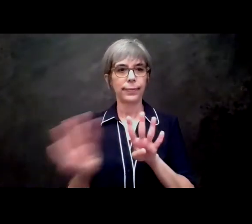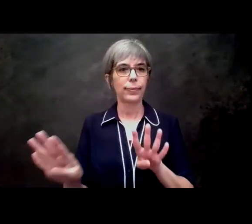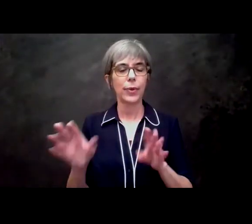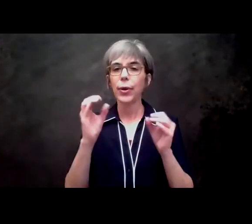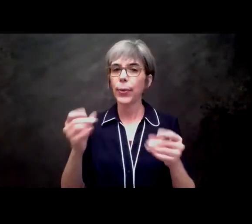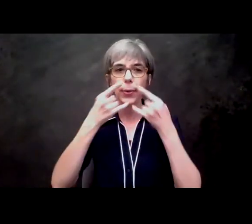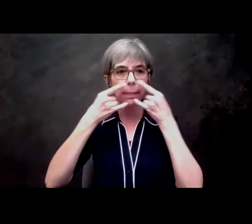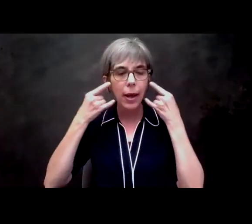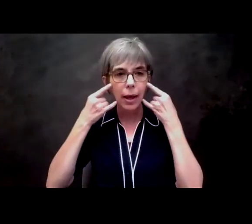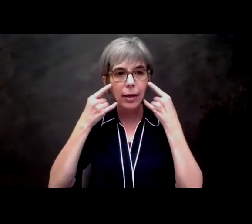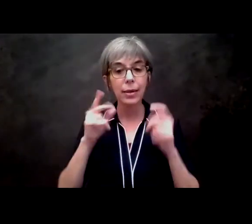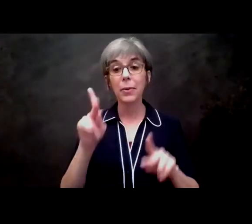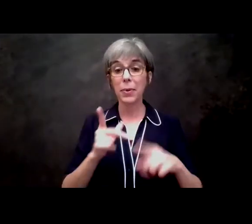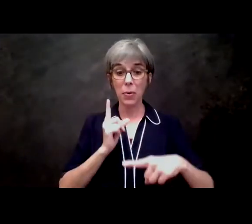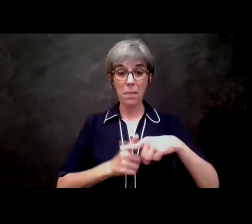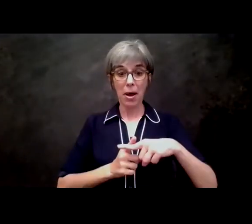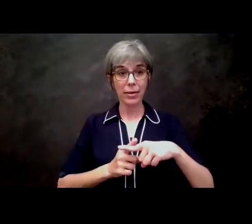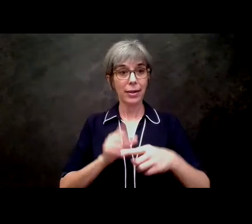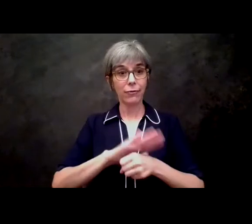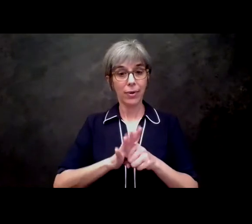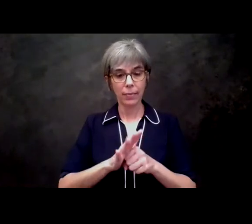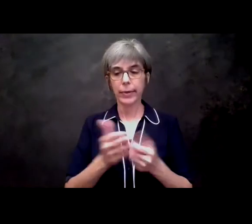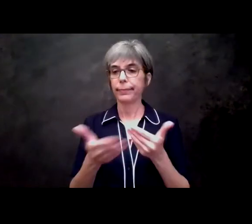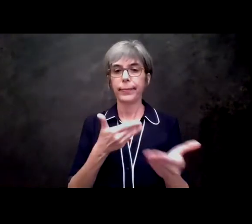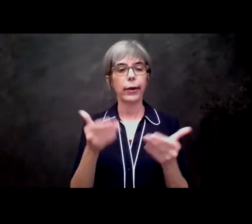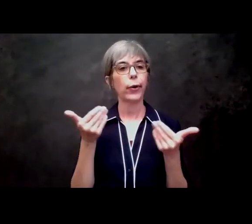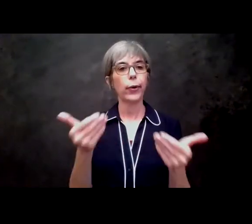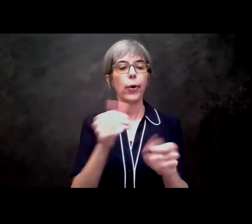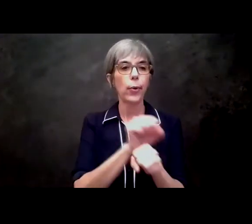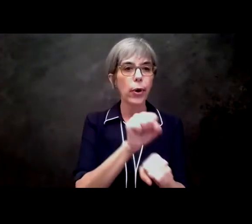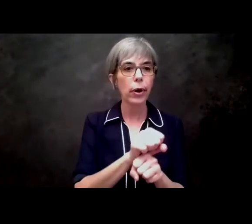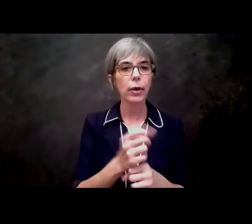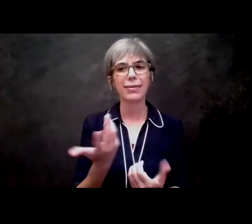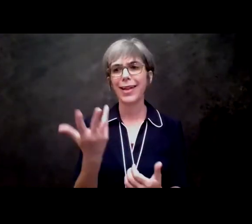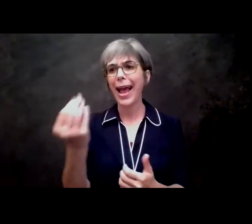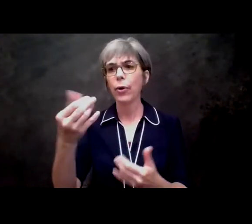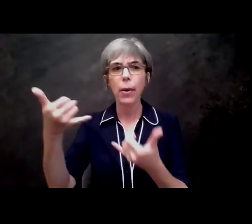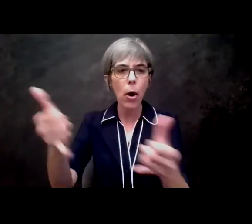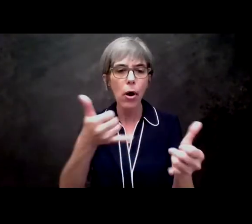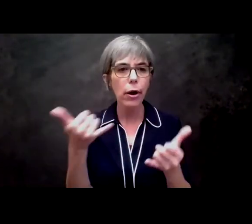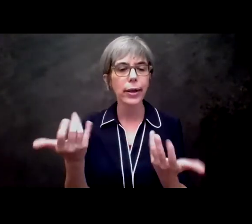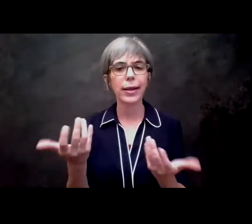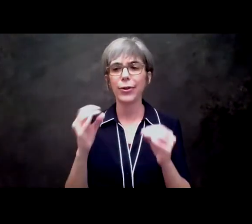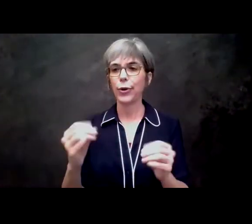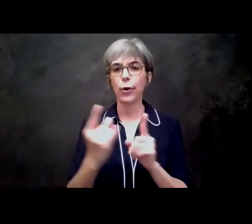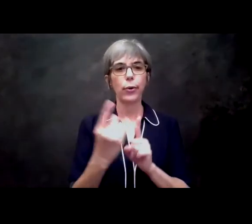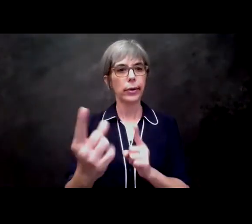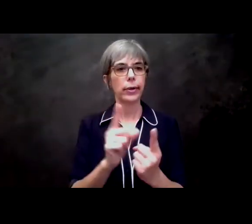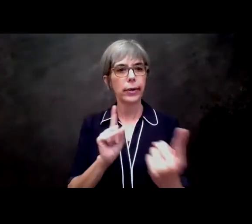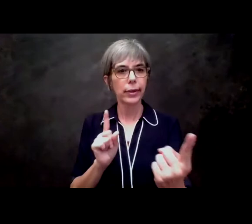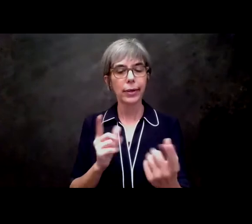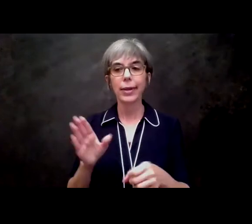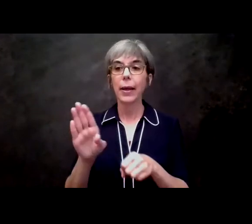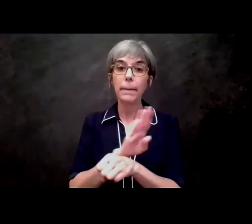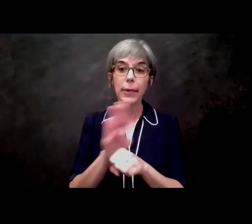work, large gatherings at parties without deference to social distancing, business gatherings of large number of people in